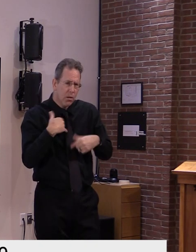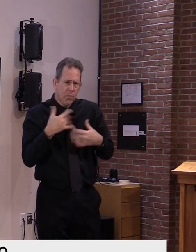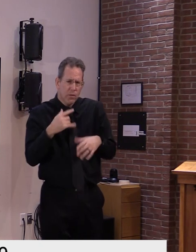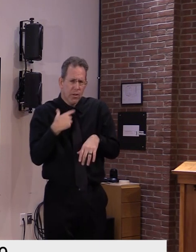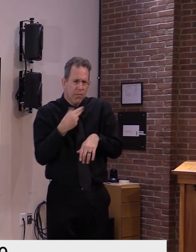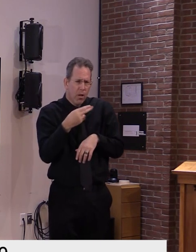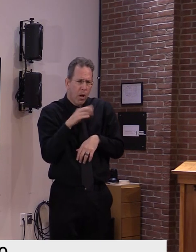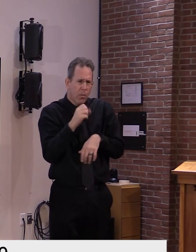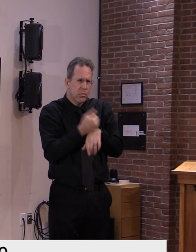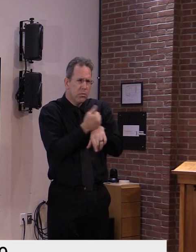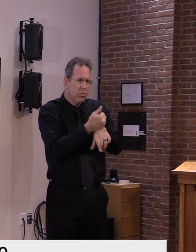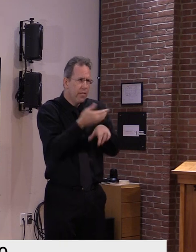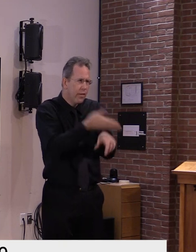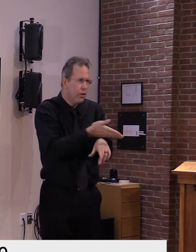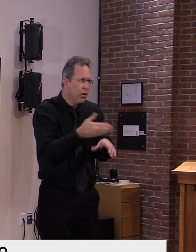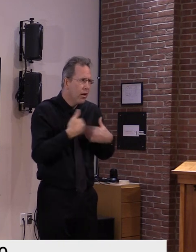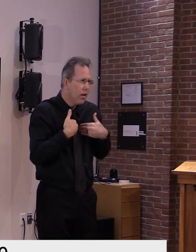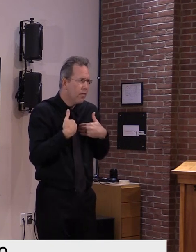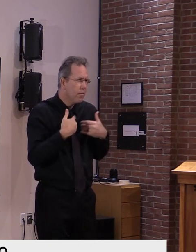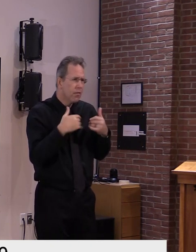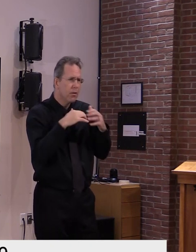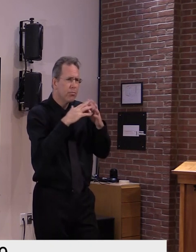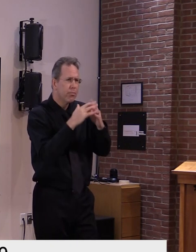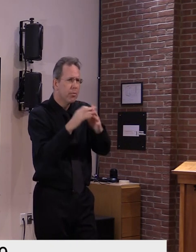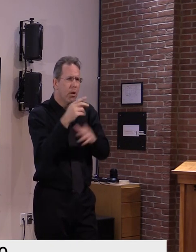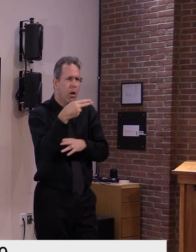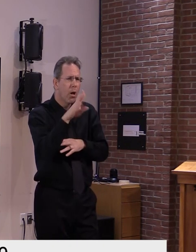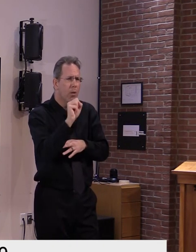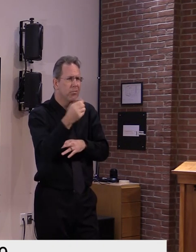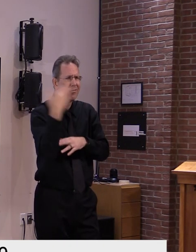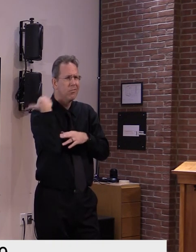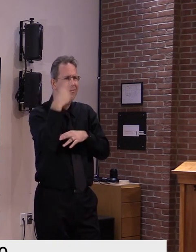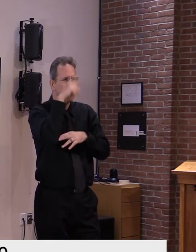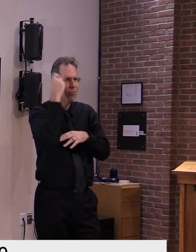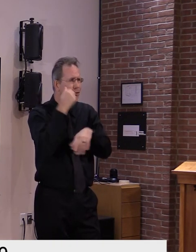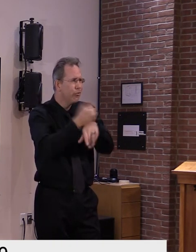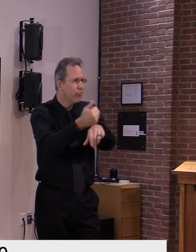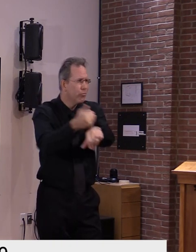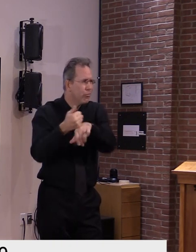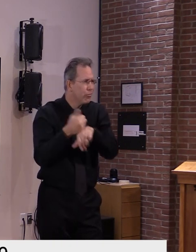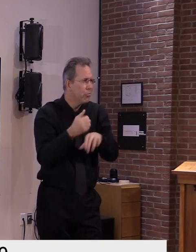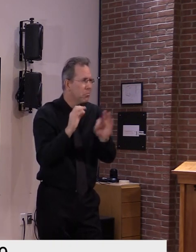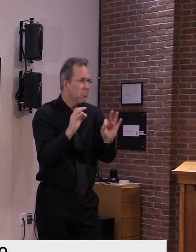remember, we stood up in like a few weeks